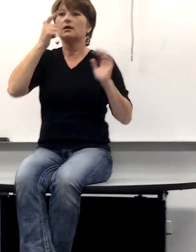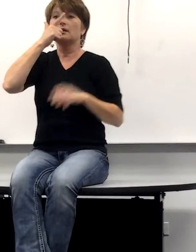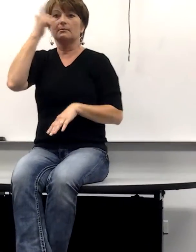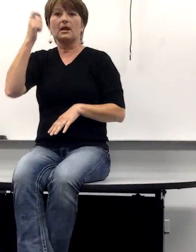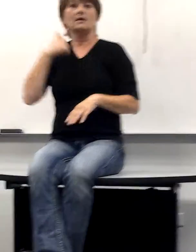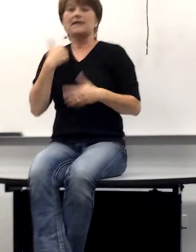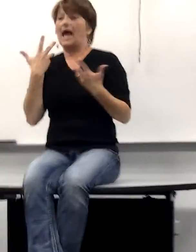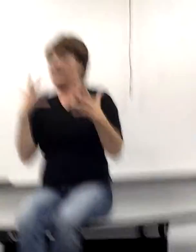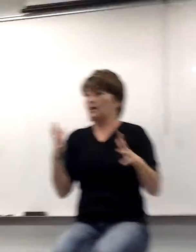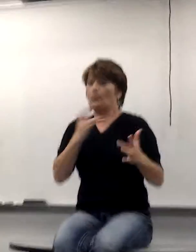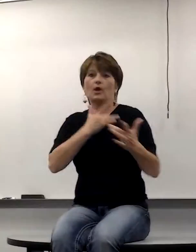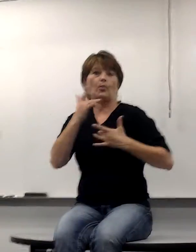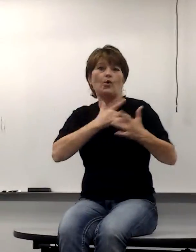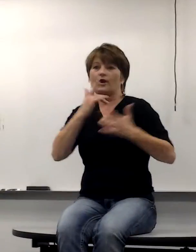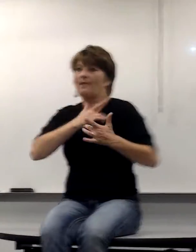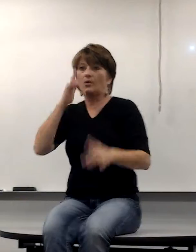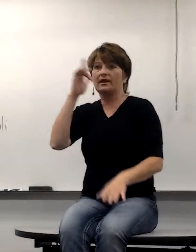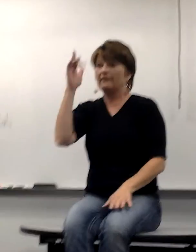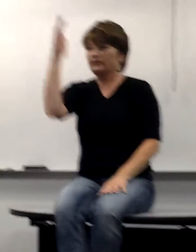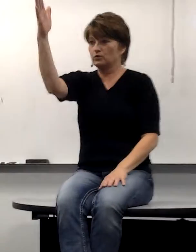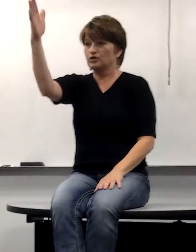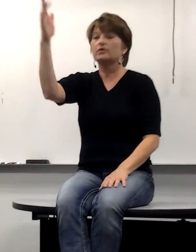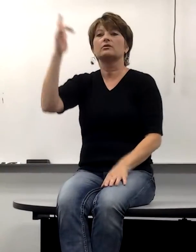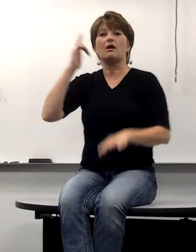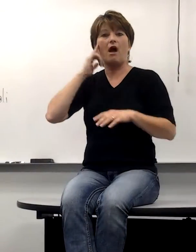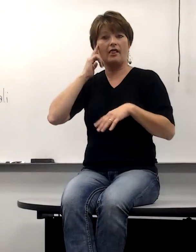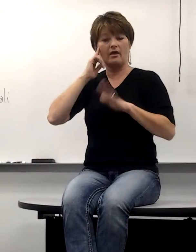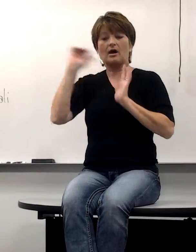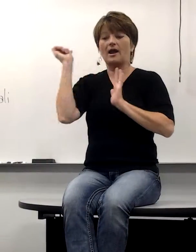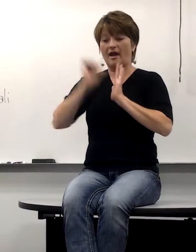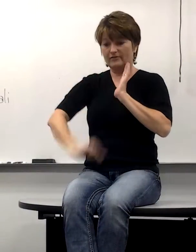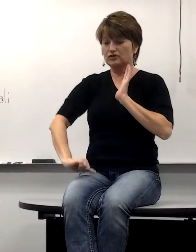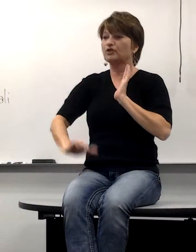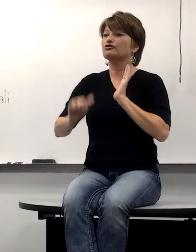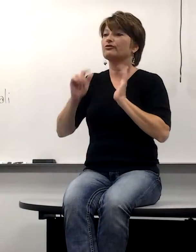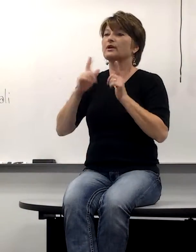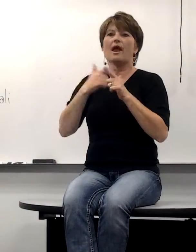For example, the double mastectomy. They would have suggested that for the future.